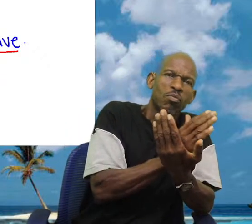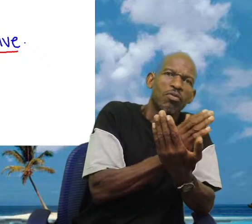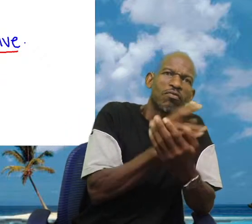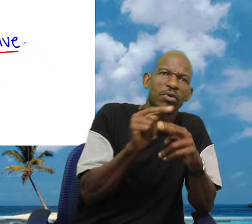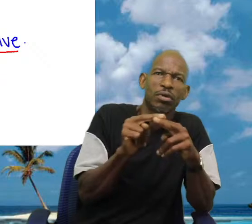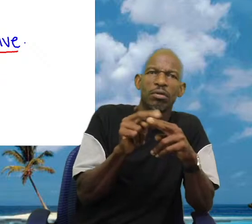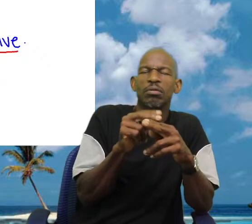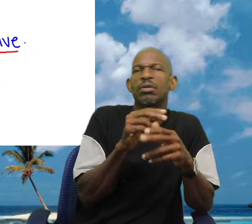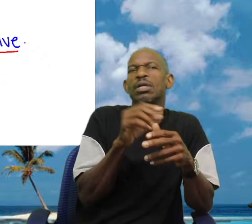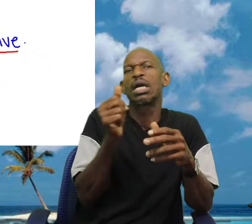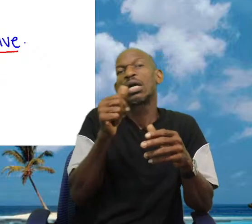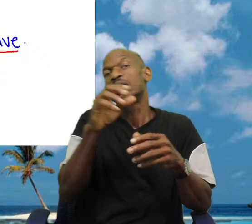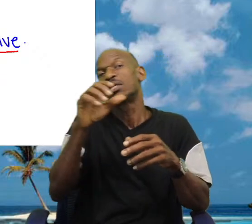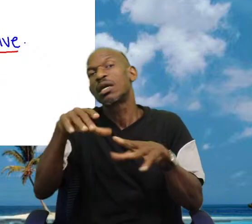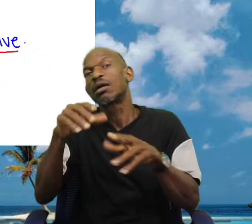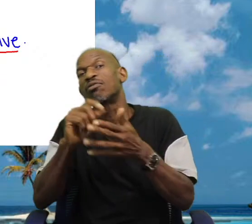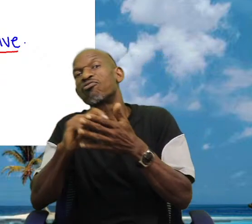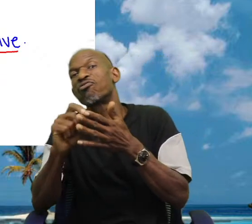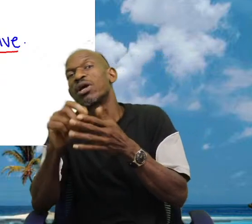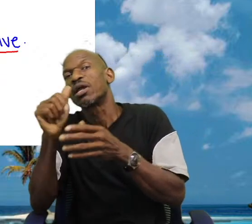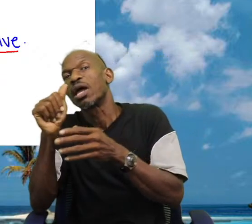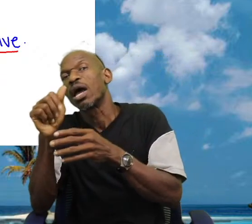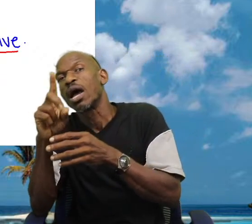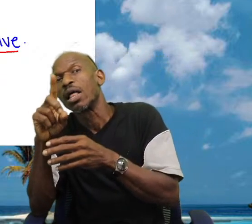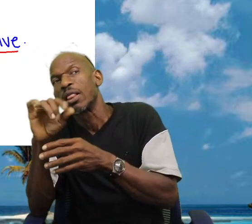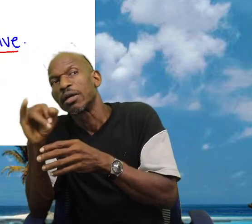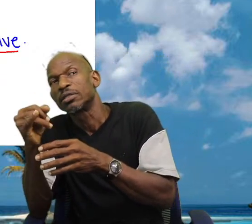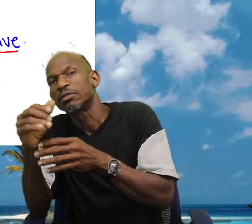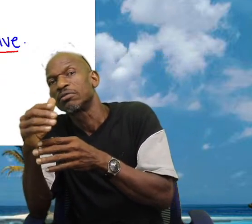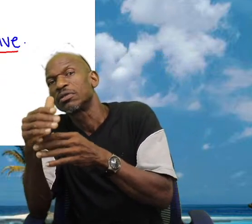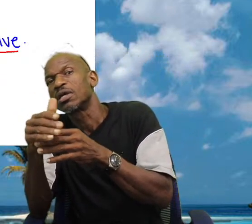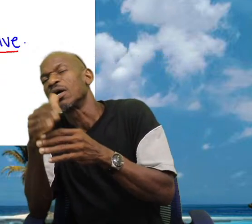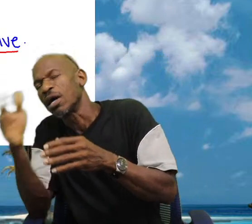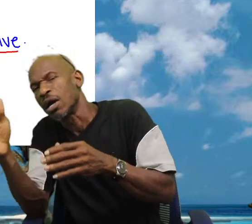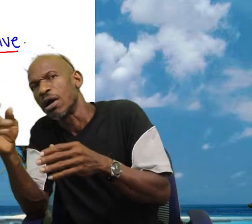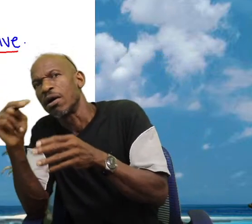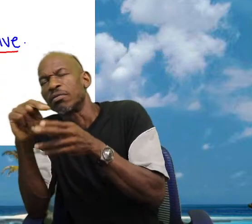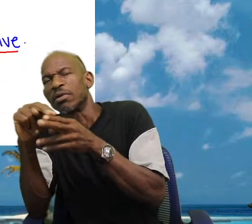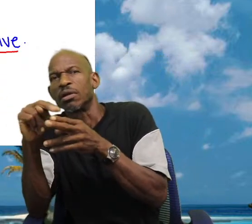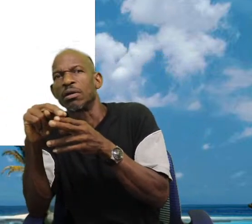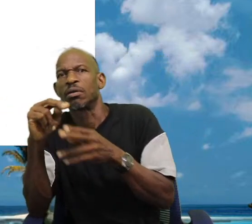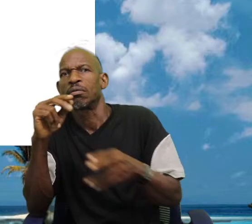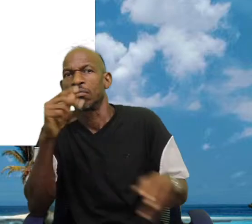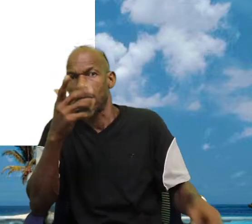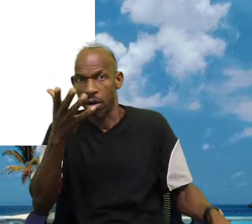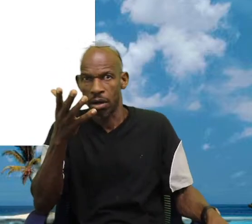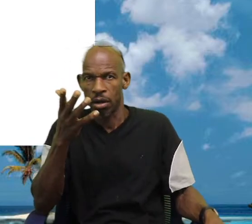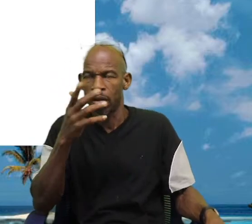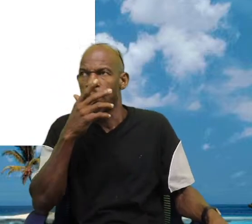So if let's look at that. Writing adjectives before a noun.